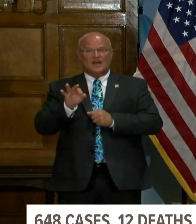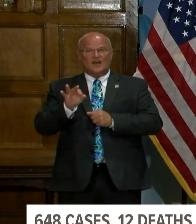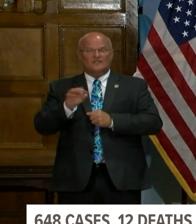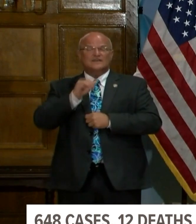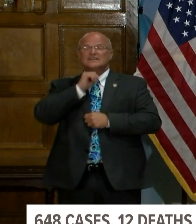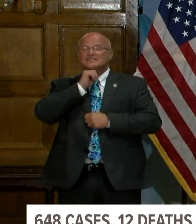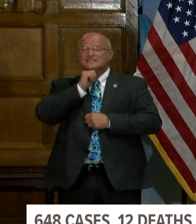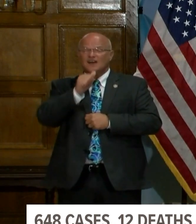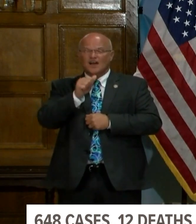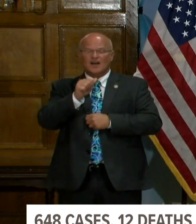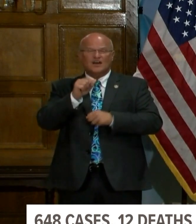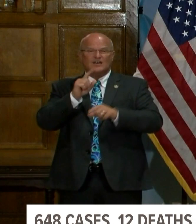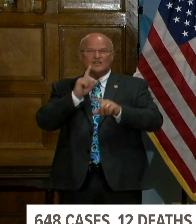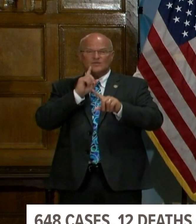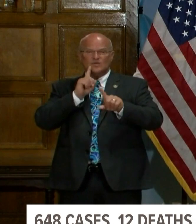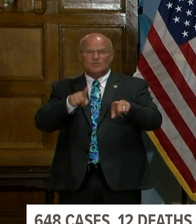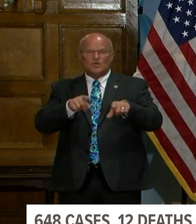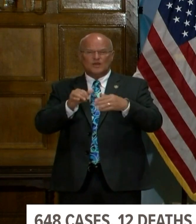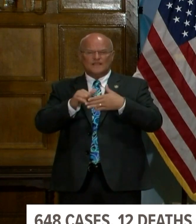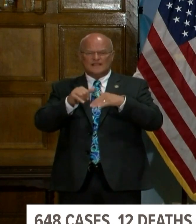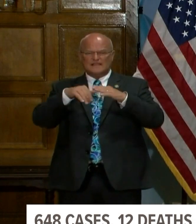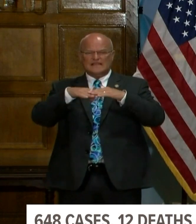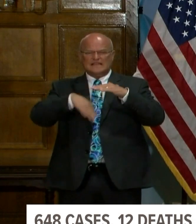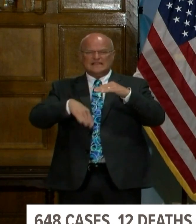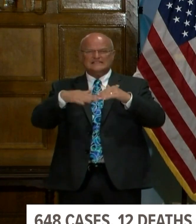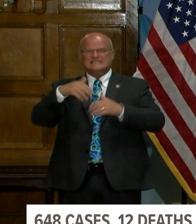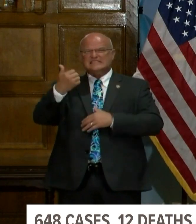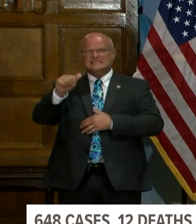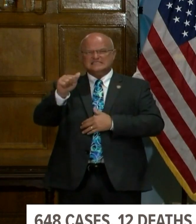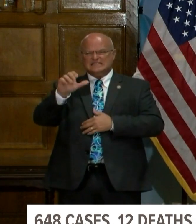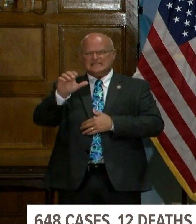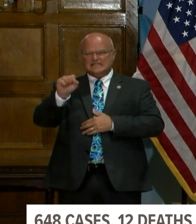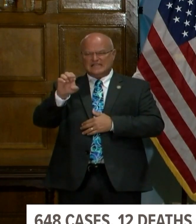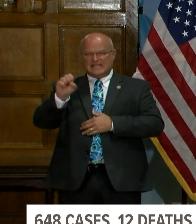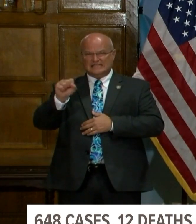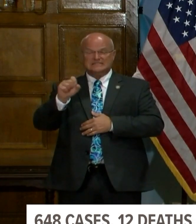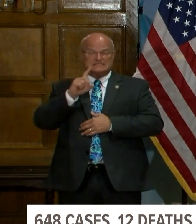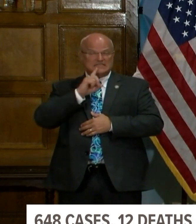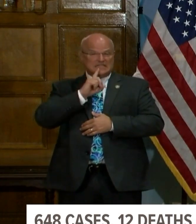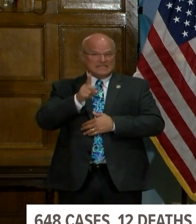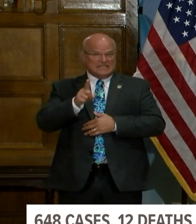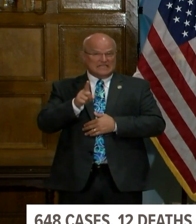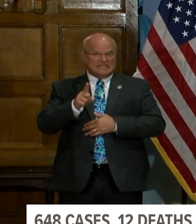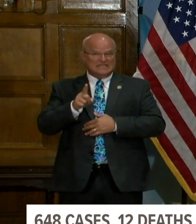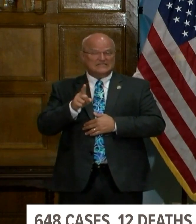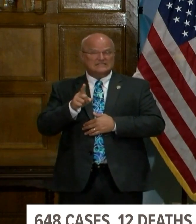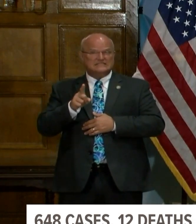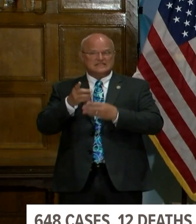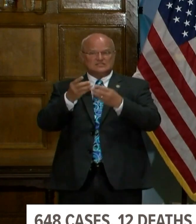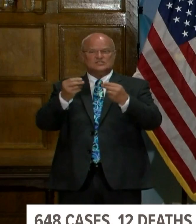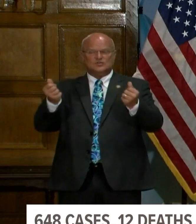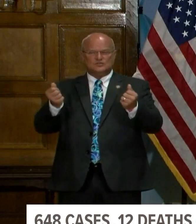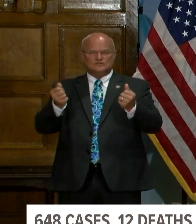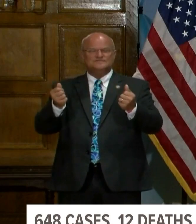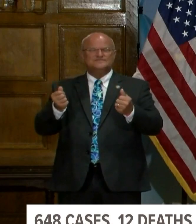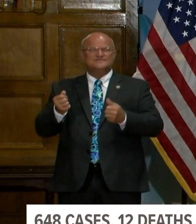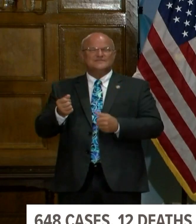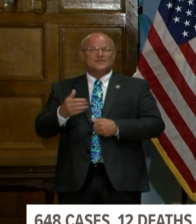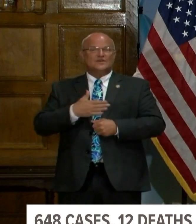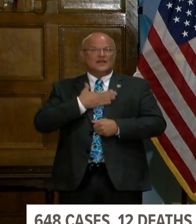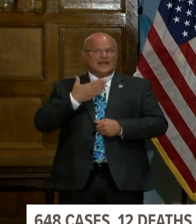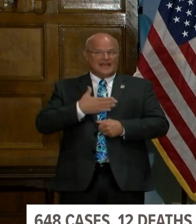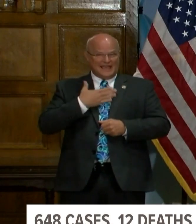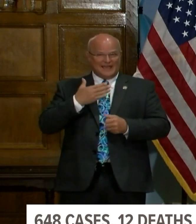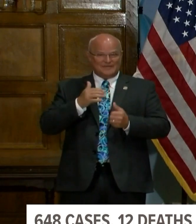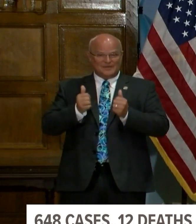of not reporting those with fewer than 10 cases is a solution there. So we're very